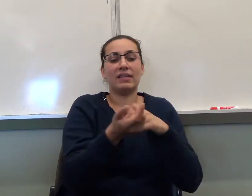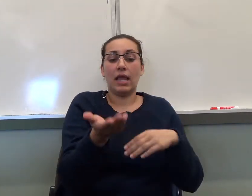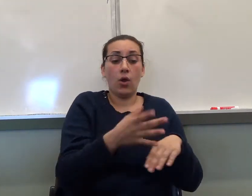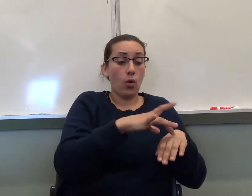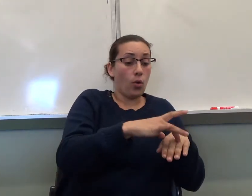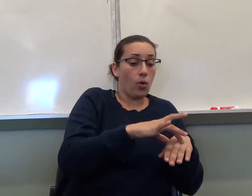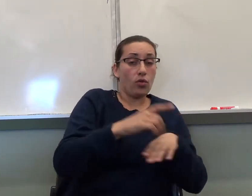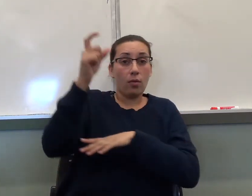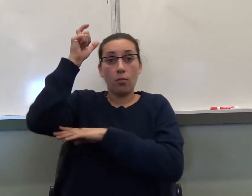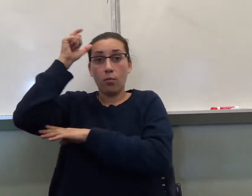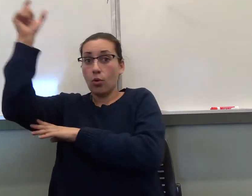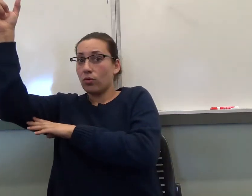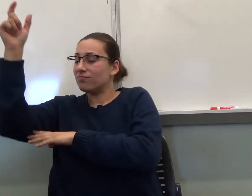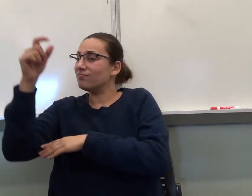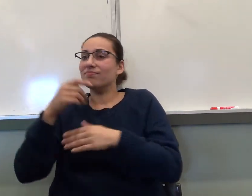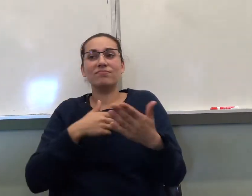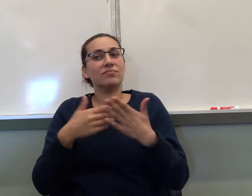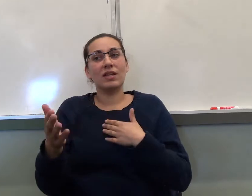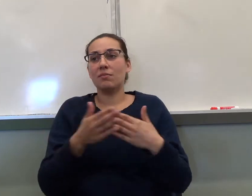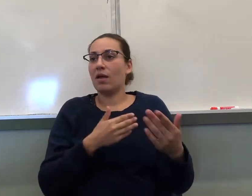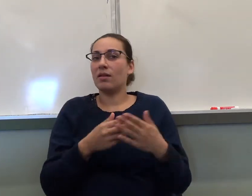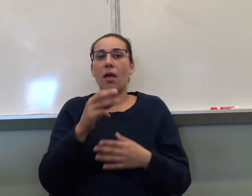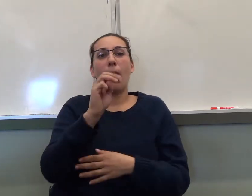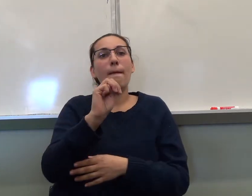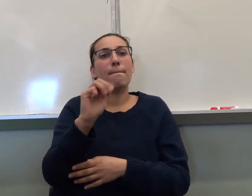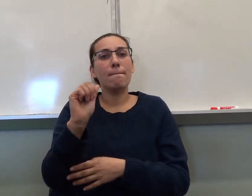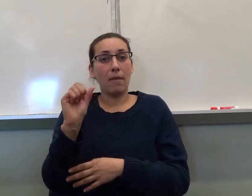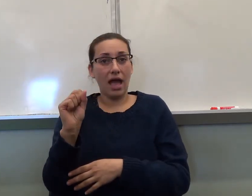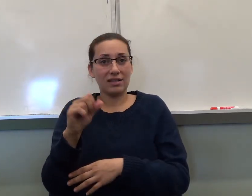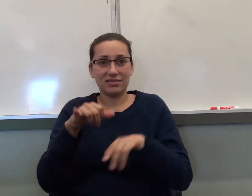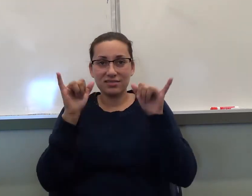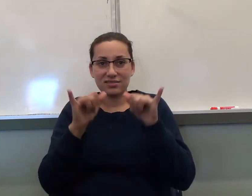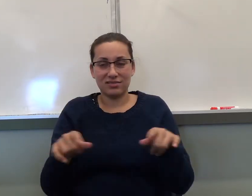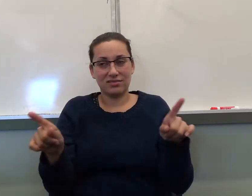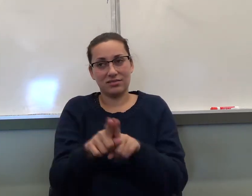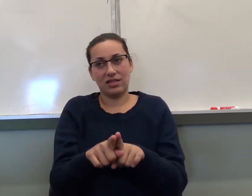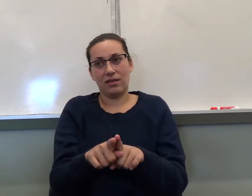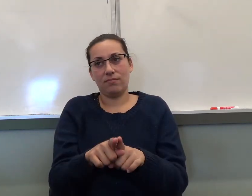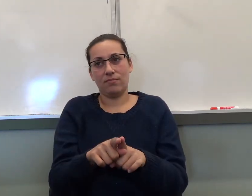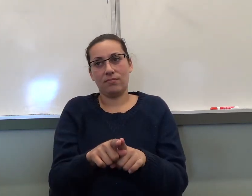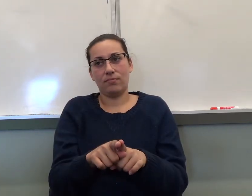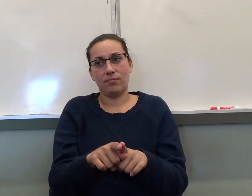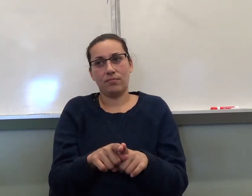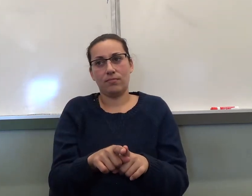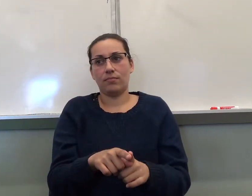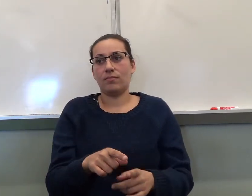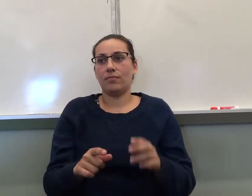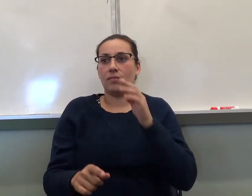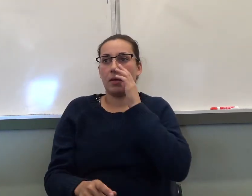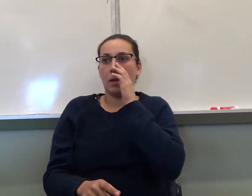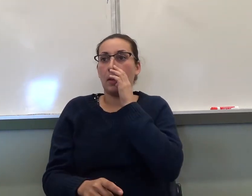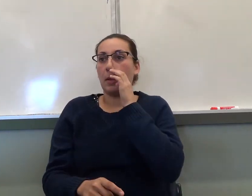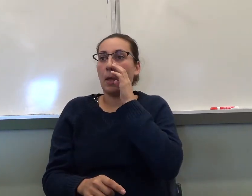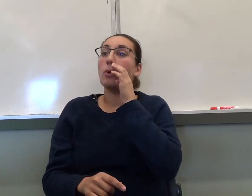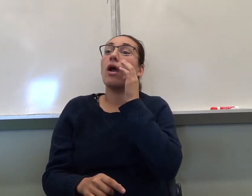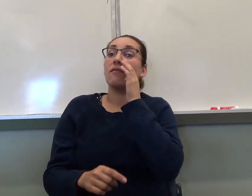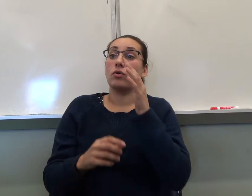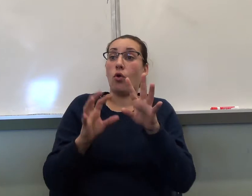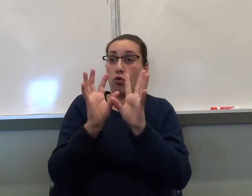what planet you're on. Okay, and the metric system looks at mass. The unit of mass is called the gram. It's a very small